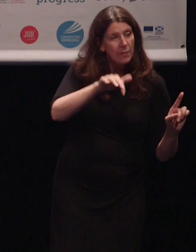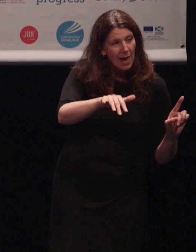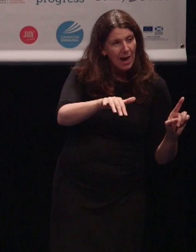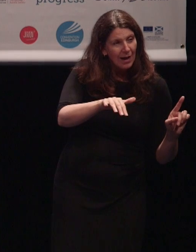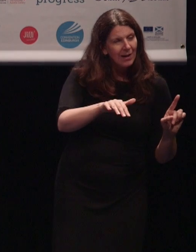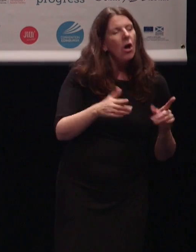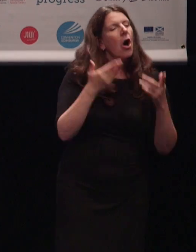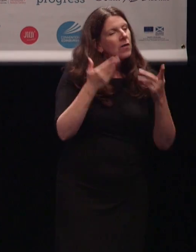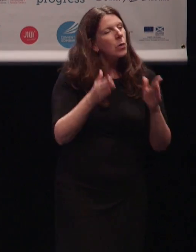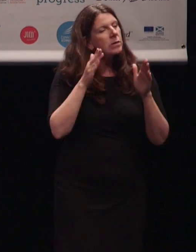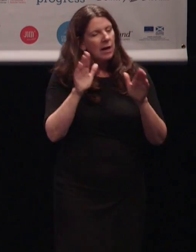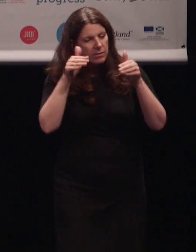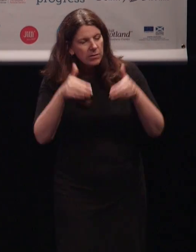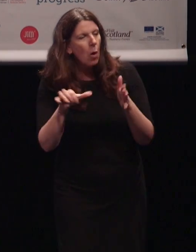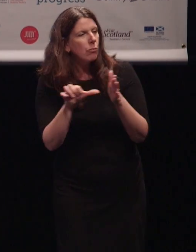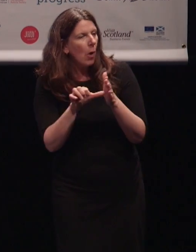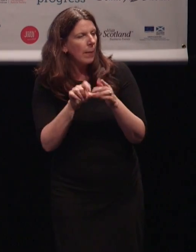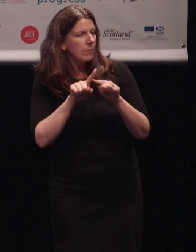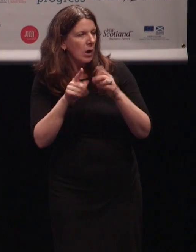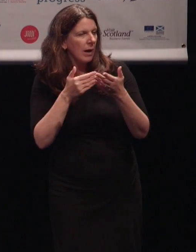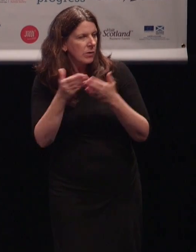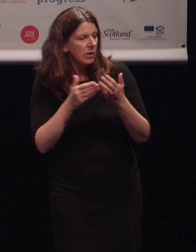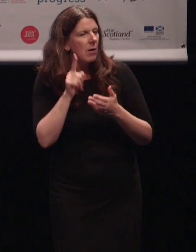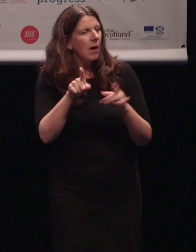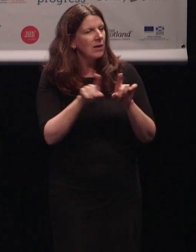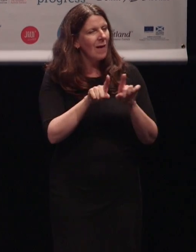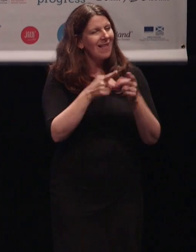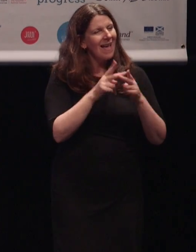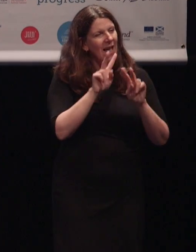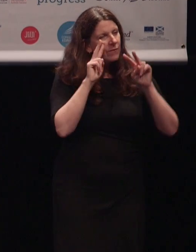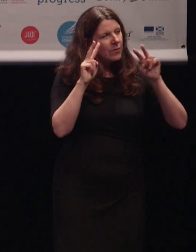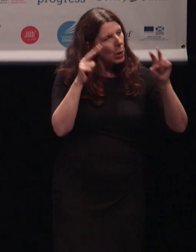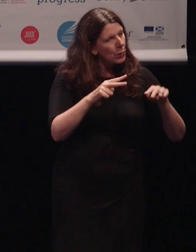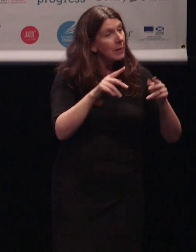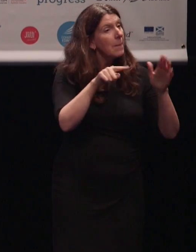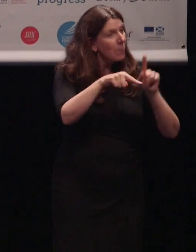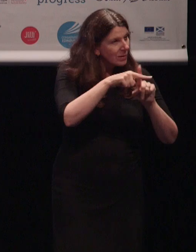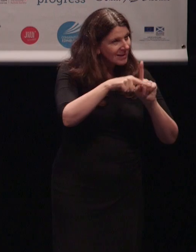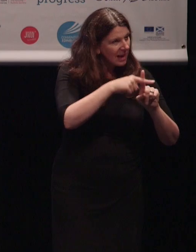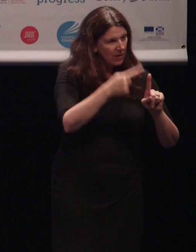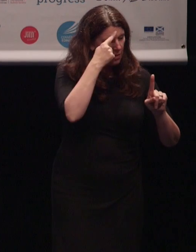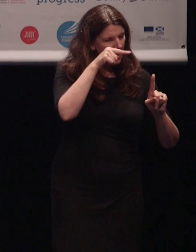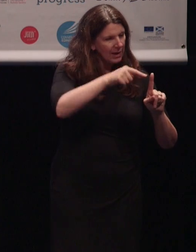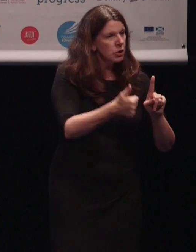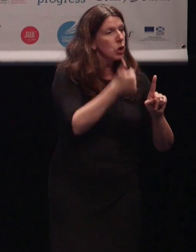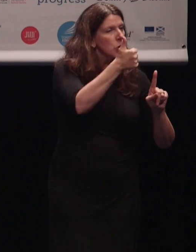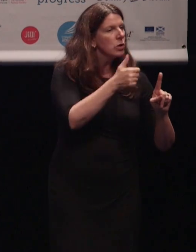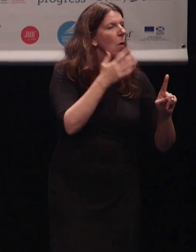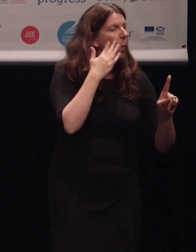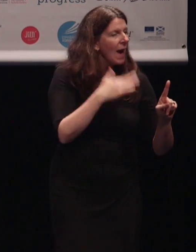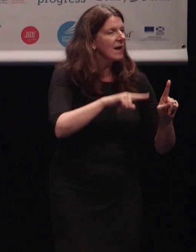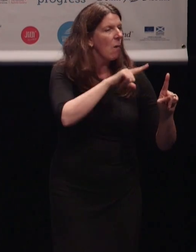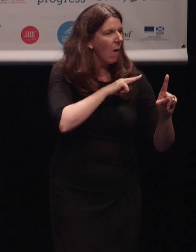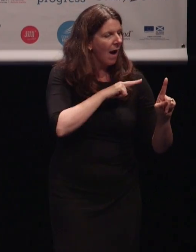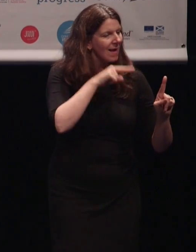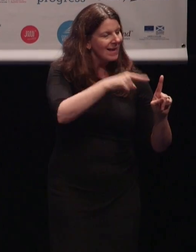we also need this way of looking at why does it work, when it works, and how can we do more of that.